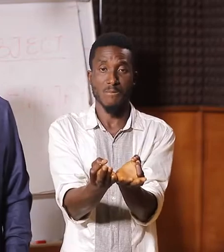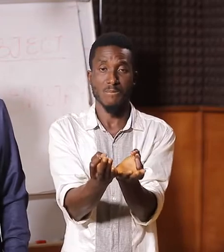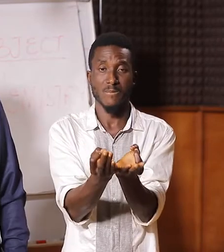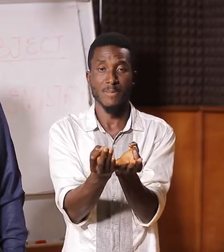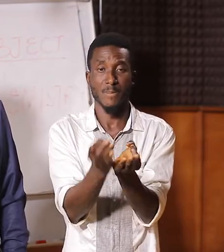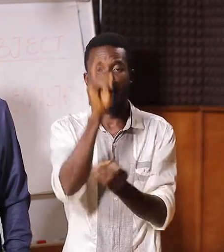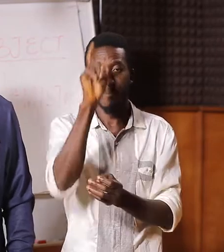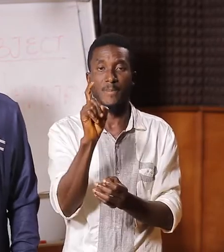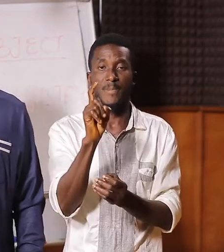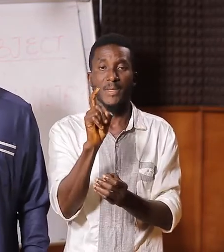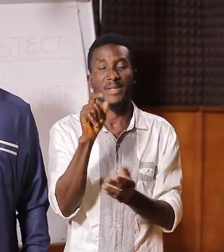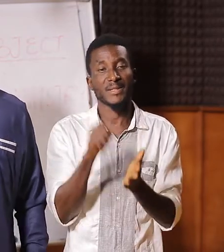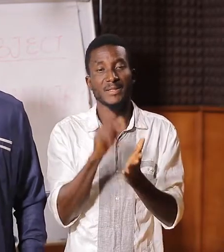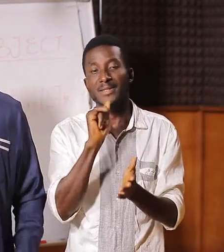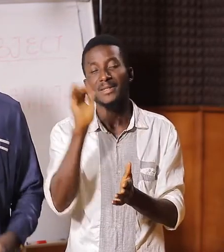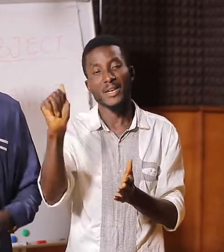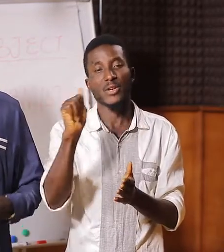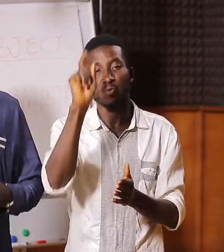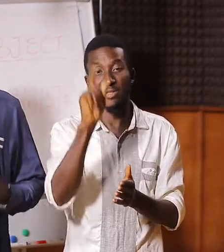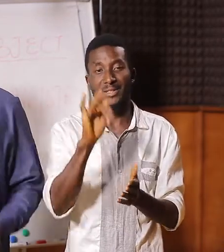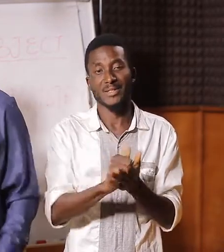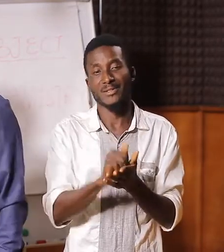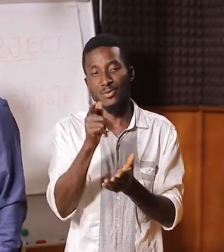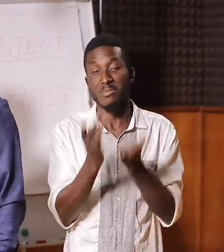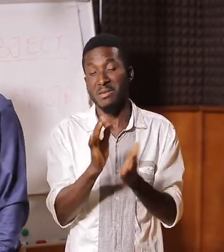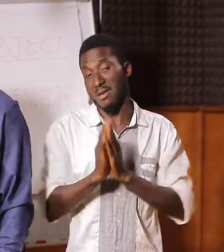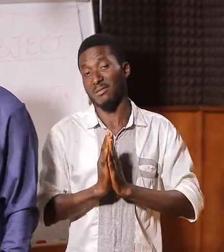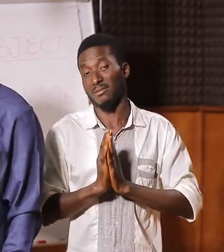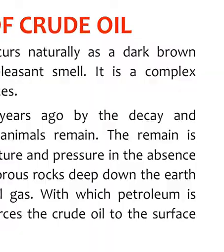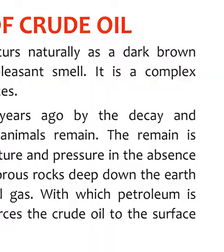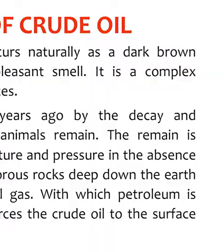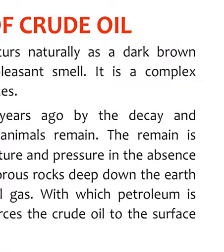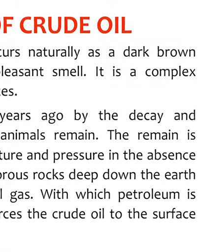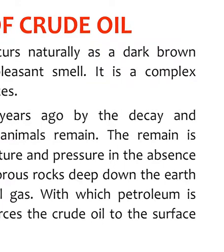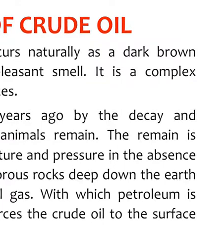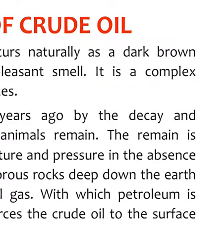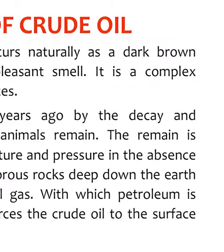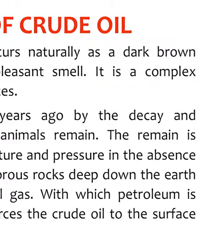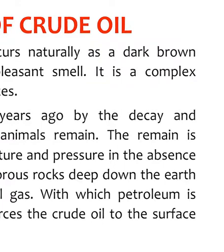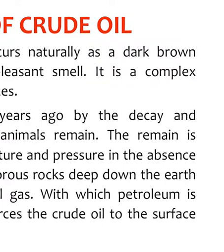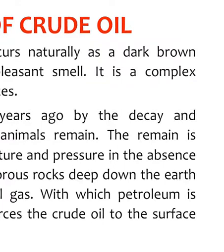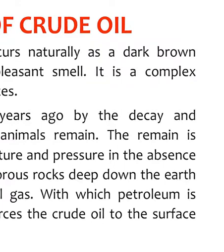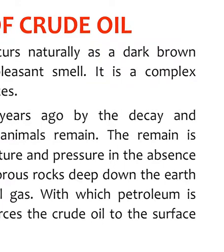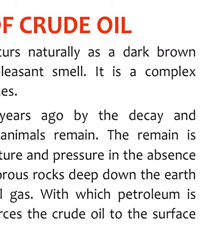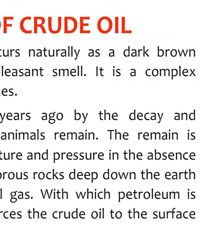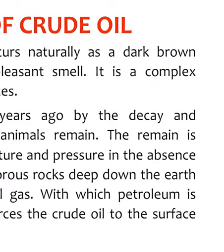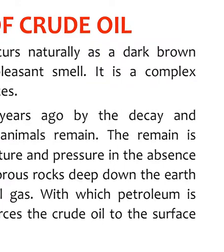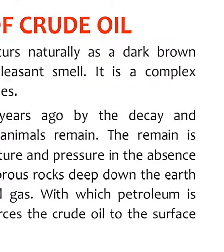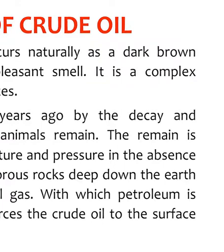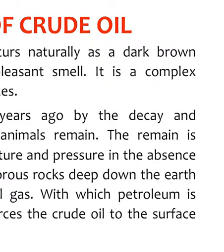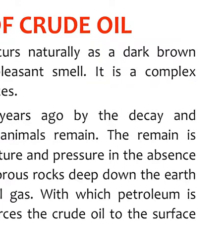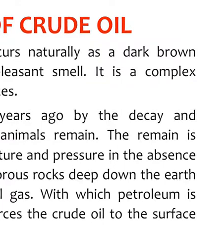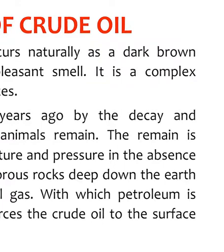is one question that you may want to ask. This petroleum is formed over millions of